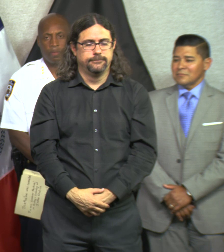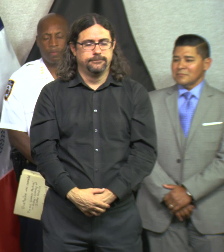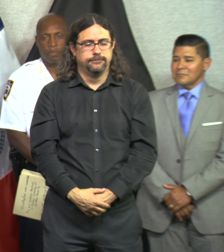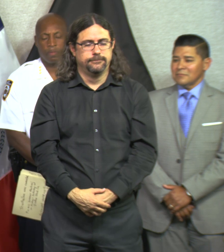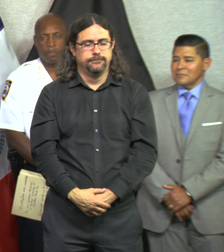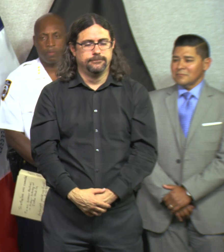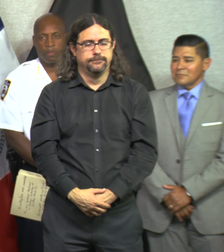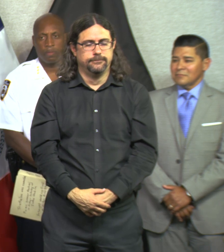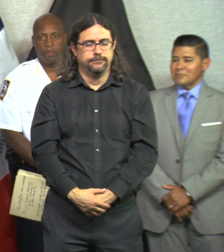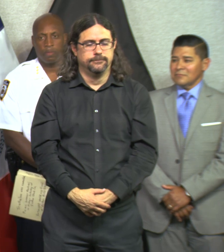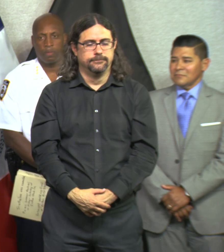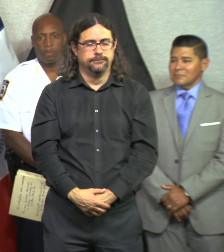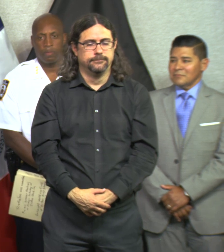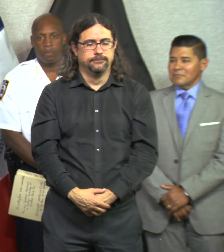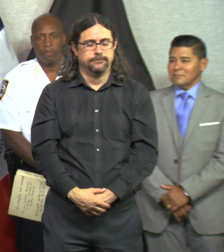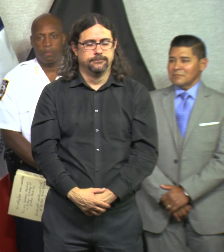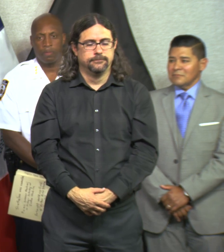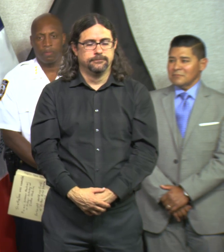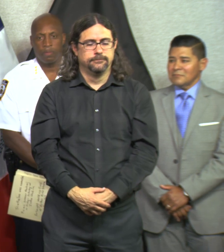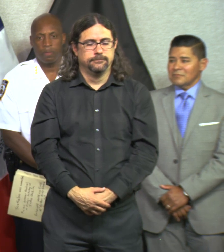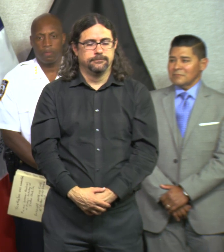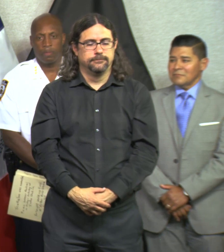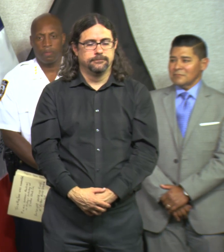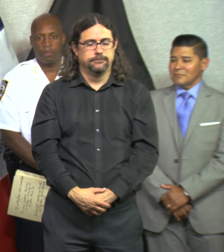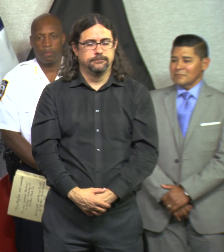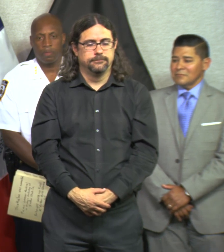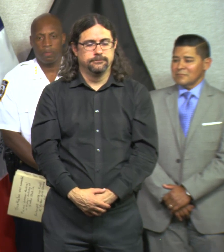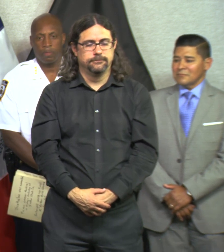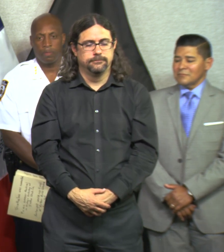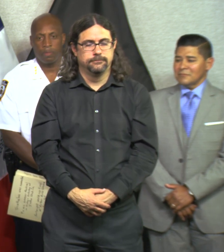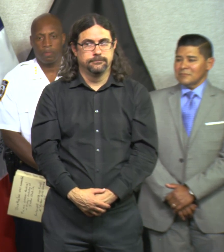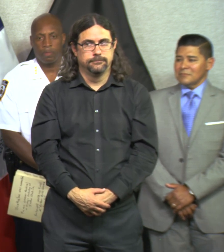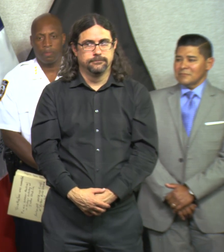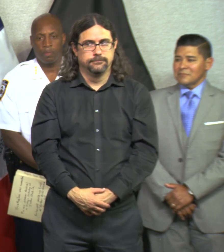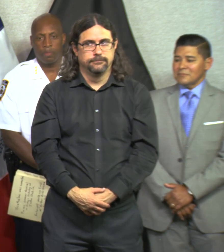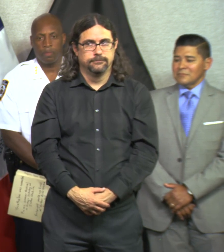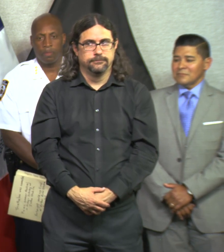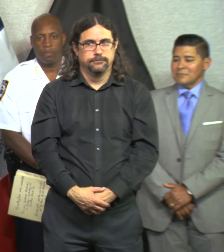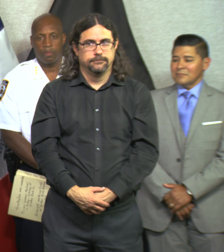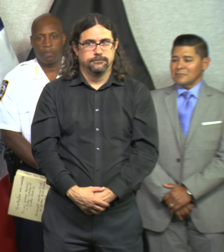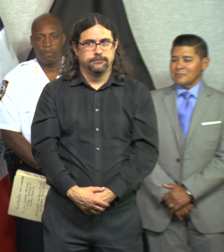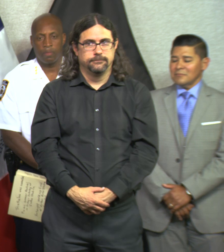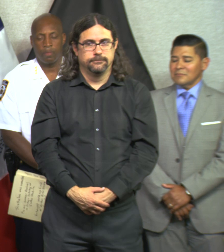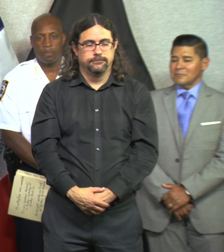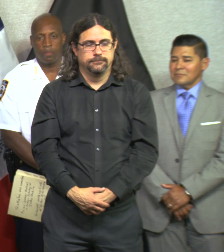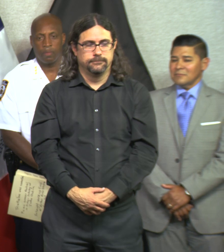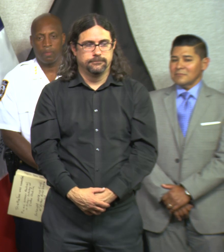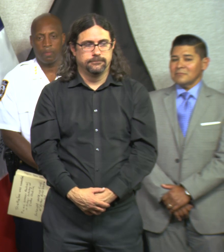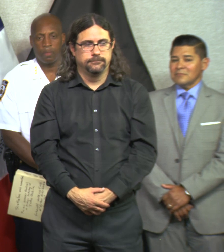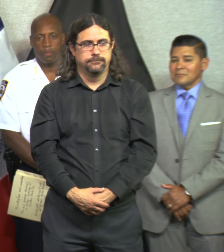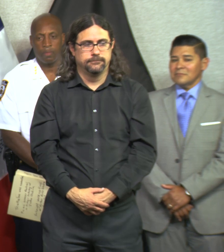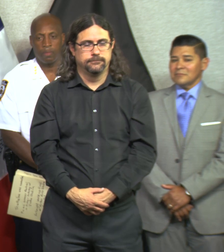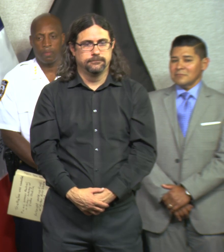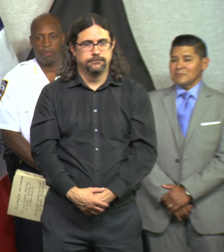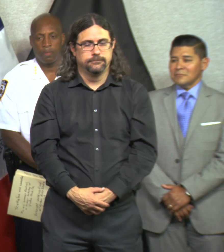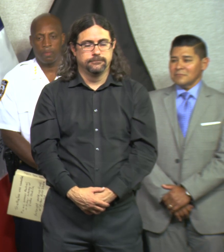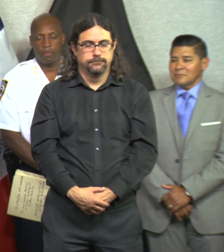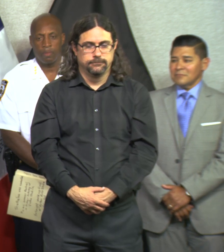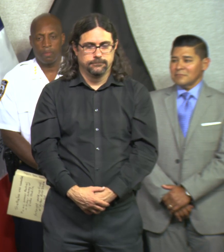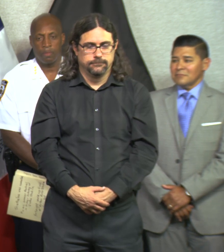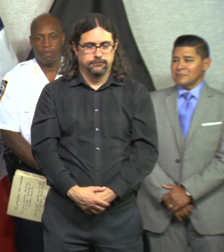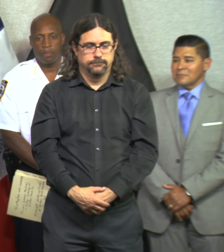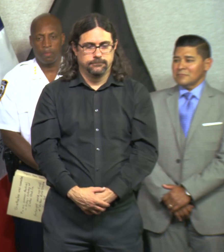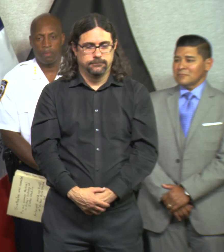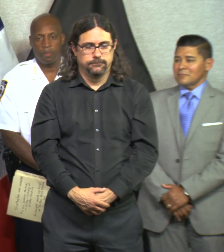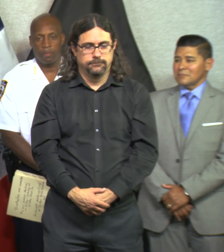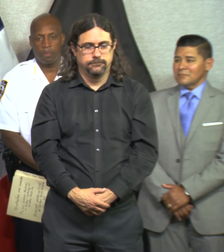sean mayores de edad, porque ellos son los cuales tienen más riesgo para las consecuencias del calor. También personas